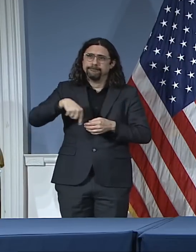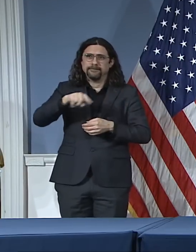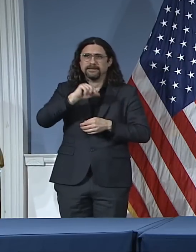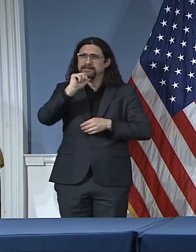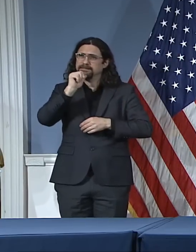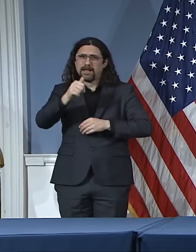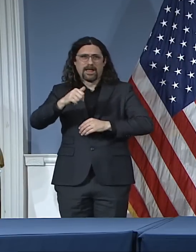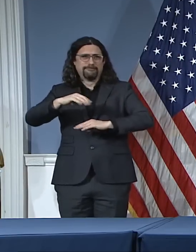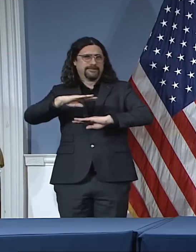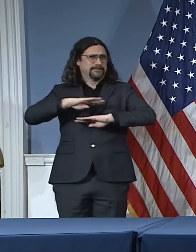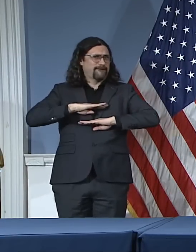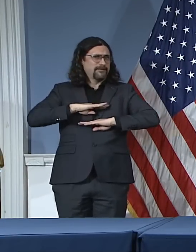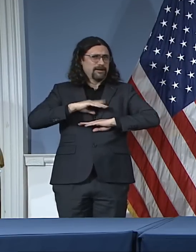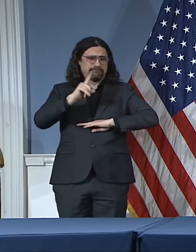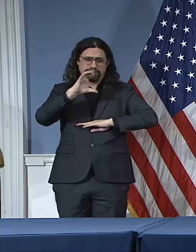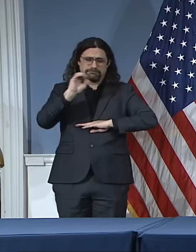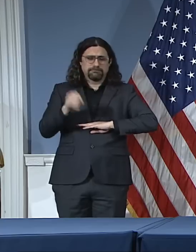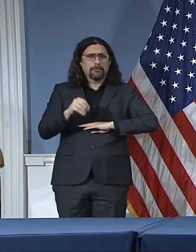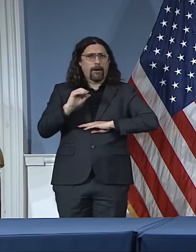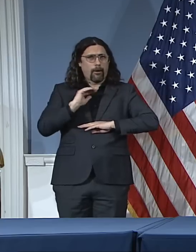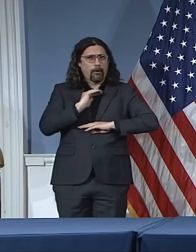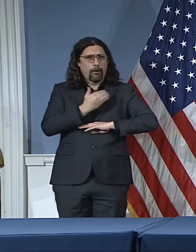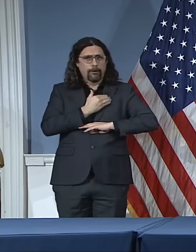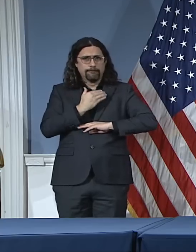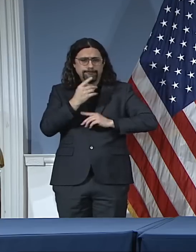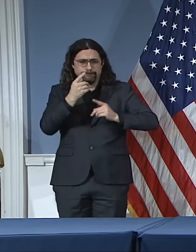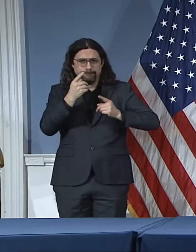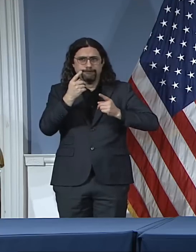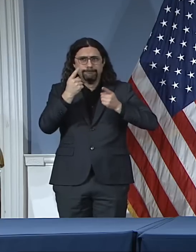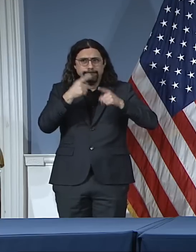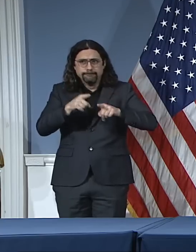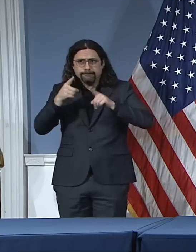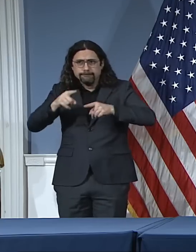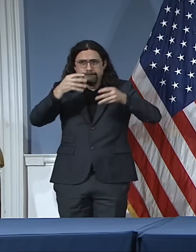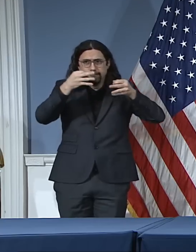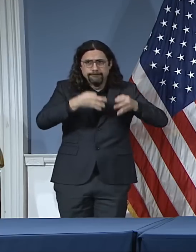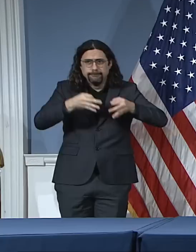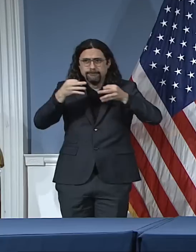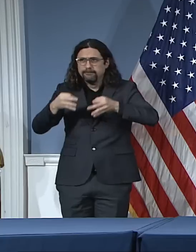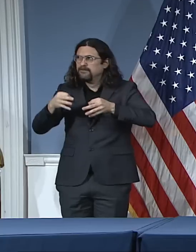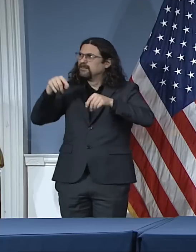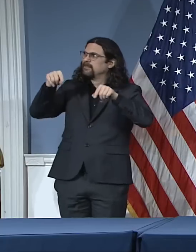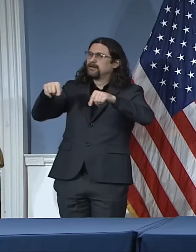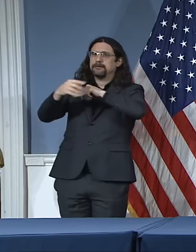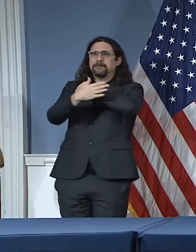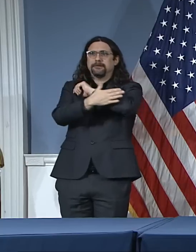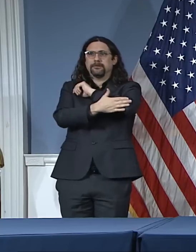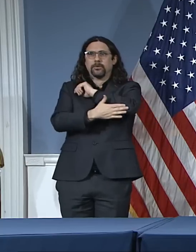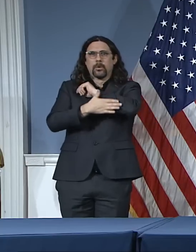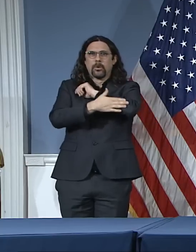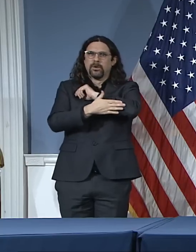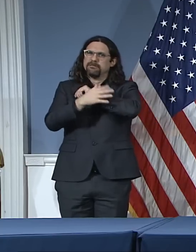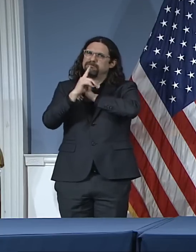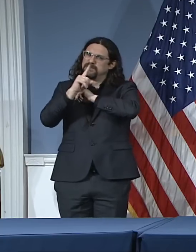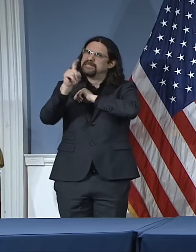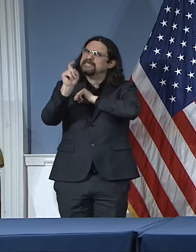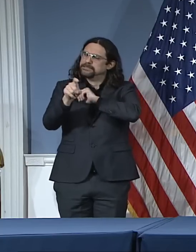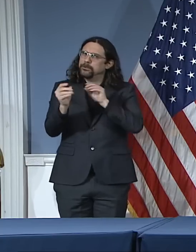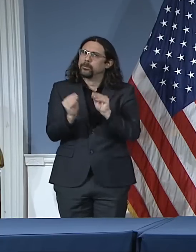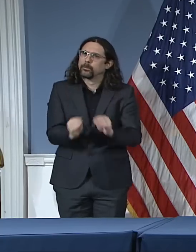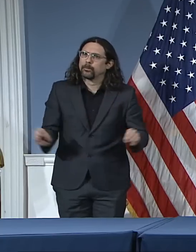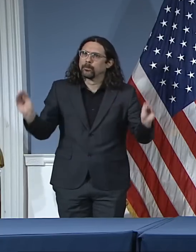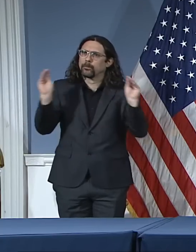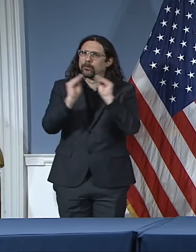response that any place in this nation deserves, especially our nation's largest city with 8.6